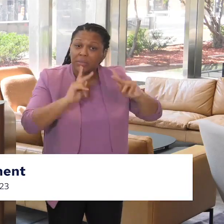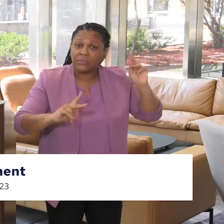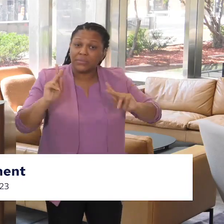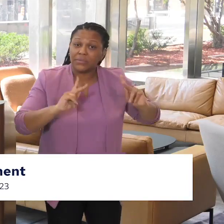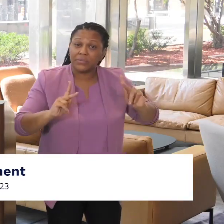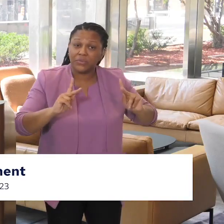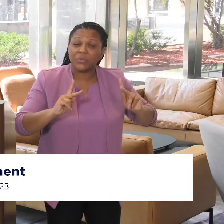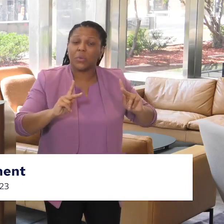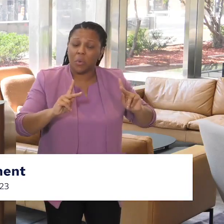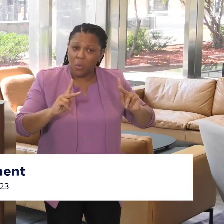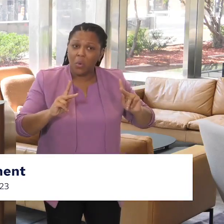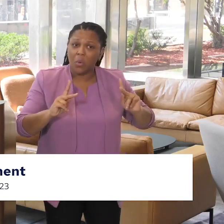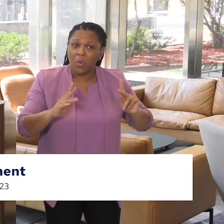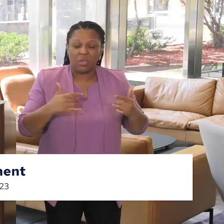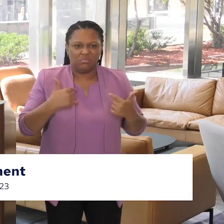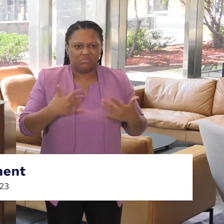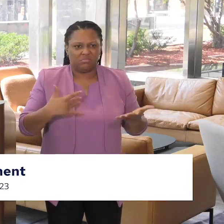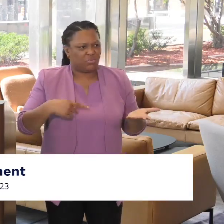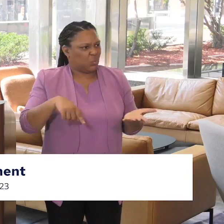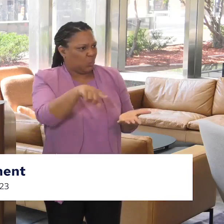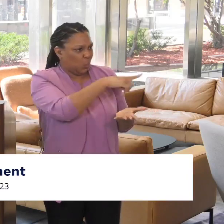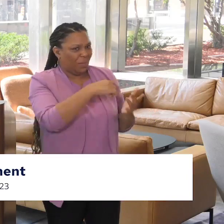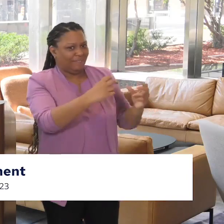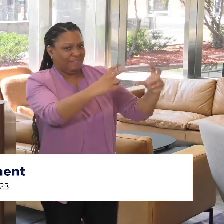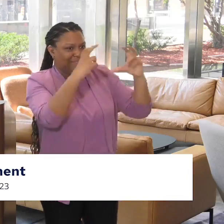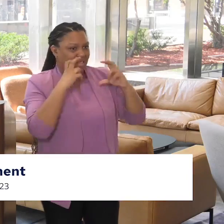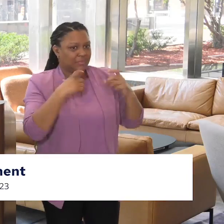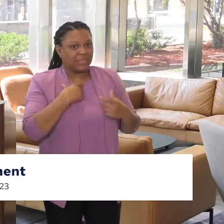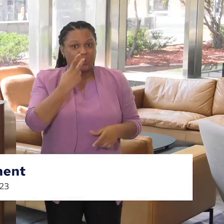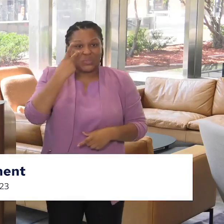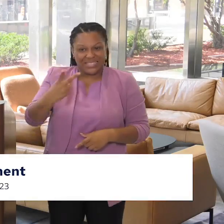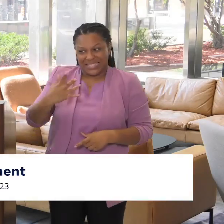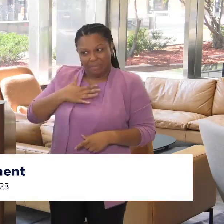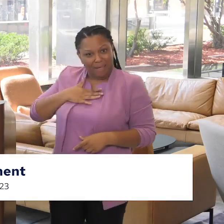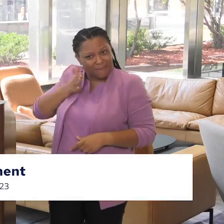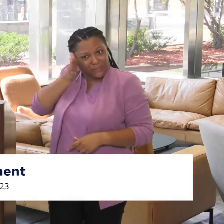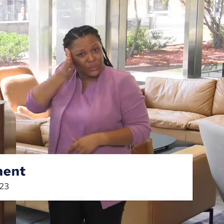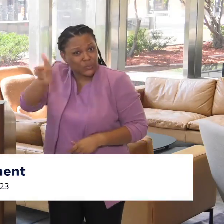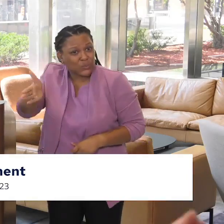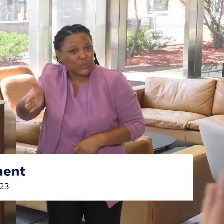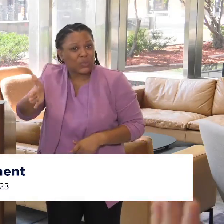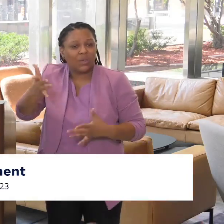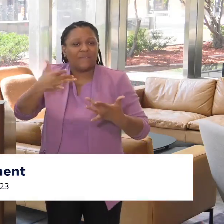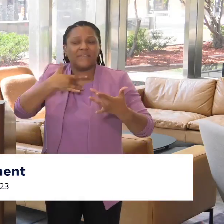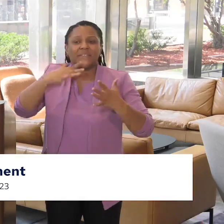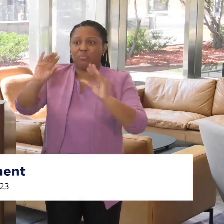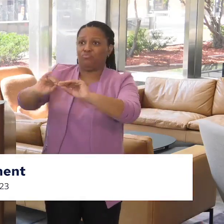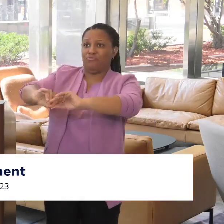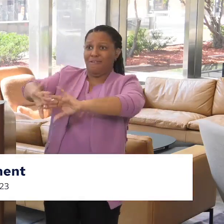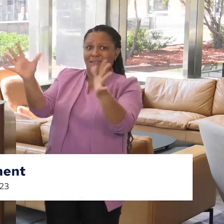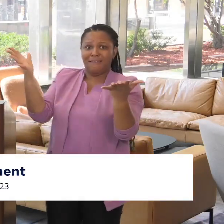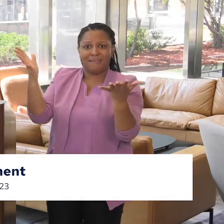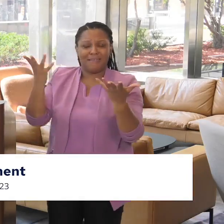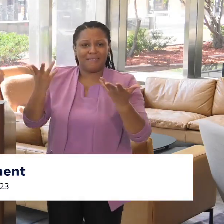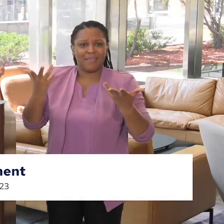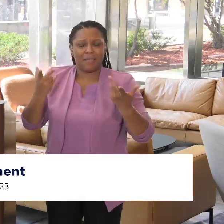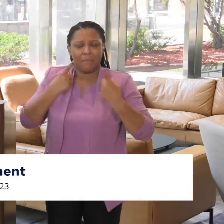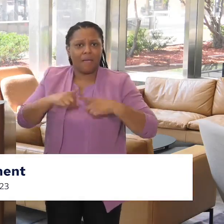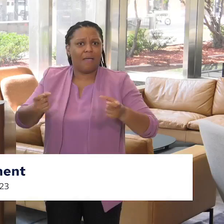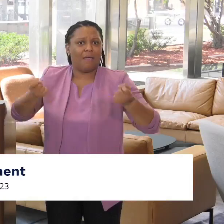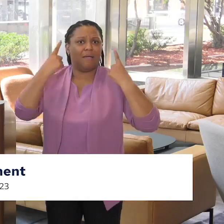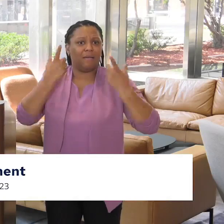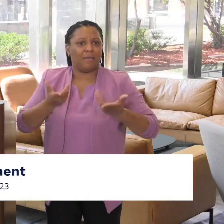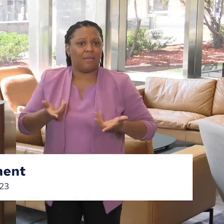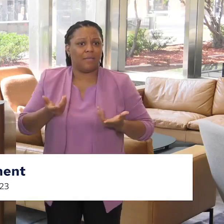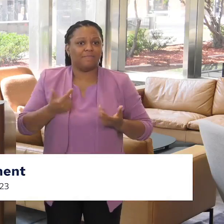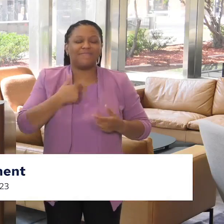really being poured into, I can see the future and it's bright. And so I did the work with Ling and at Bridgemakers of really bringing young